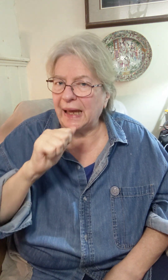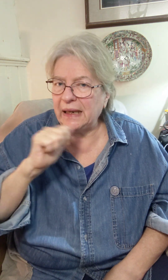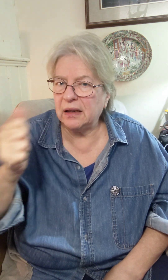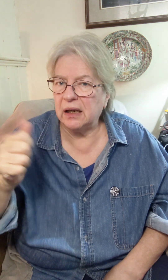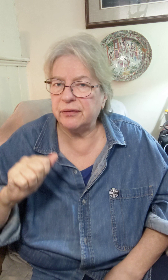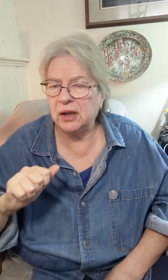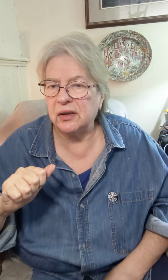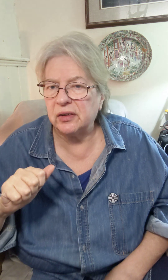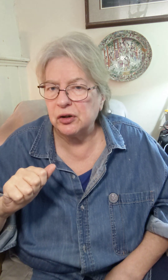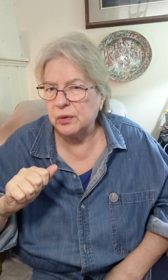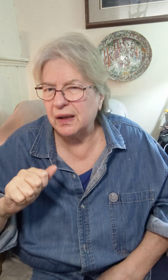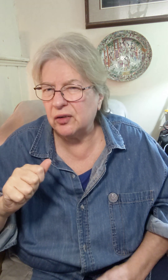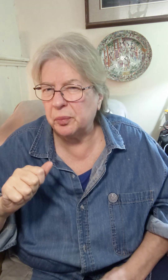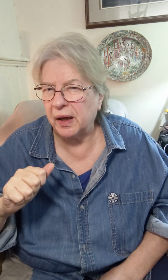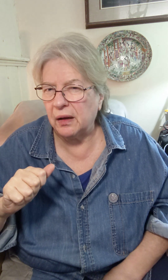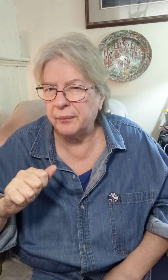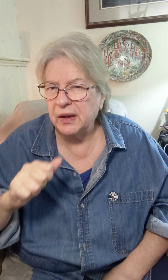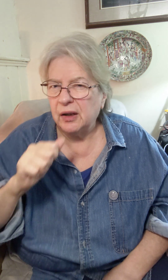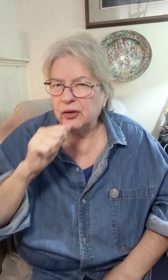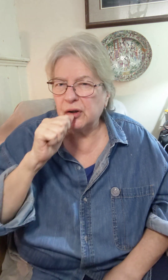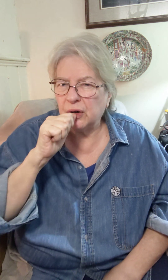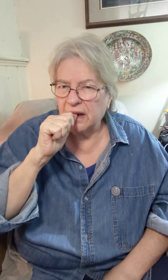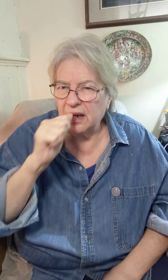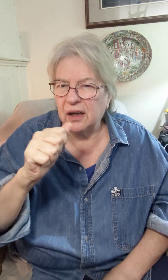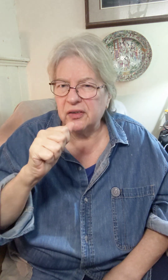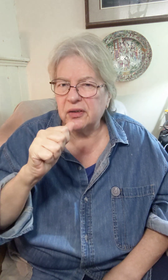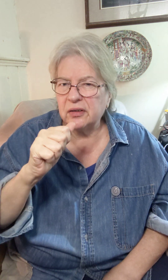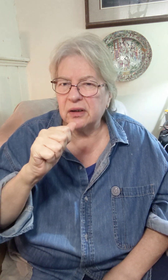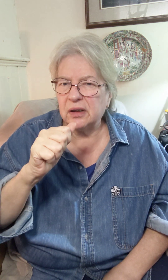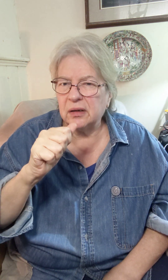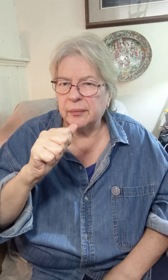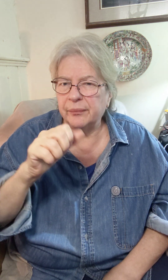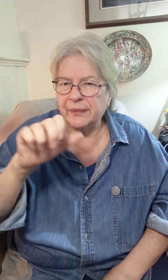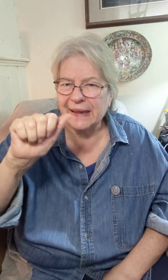any kind of nuts, and you would then spell. So nut,